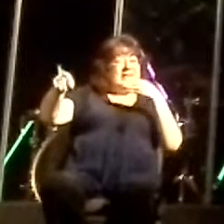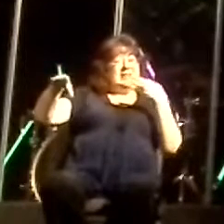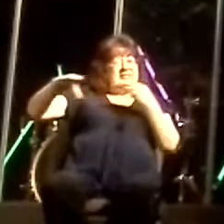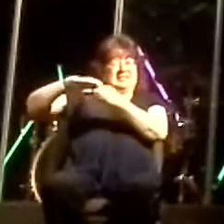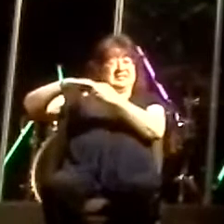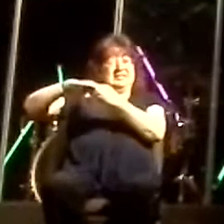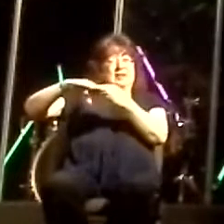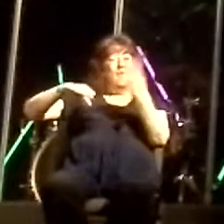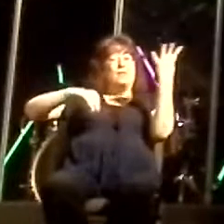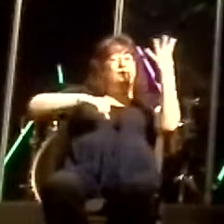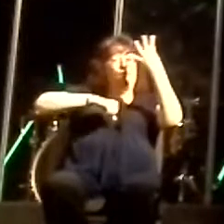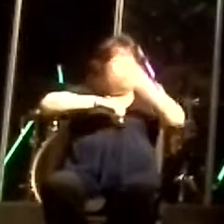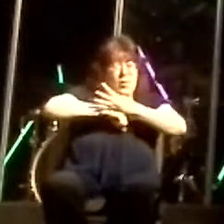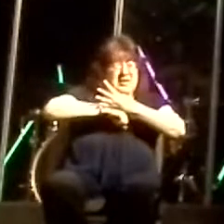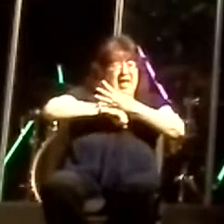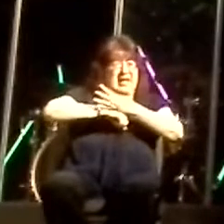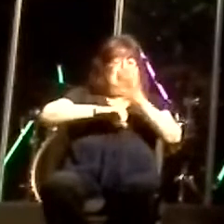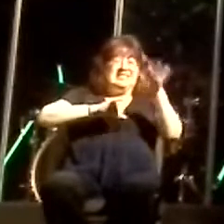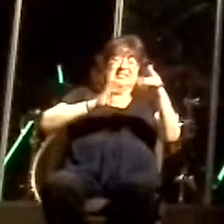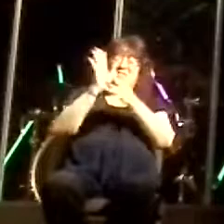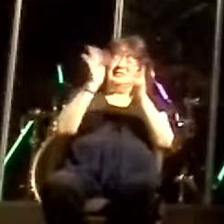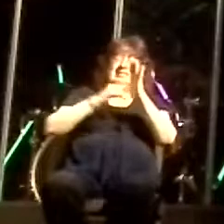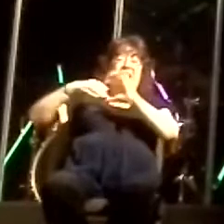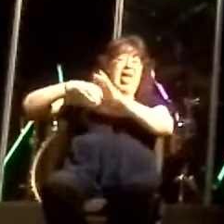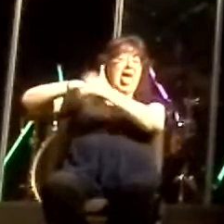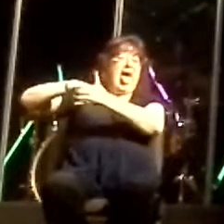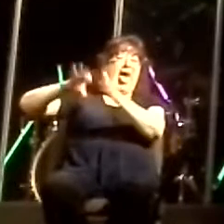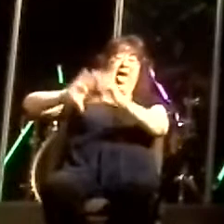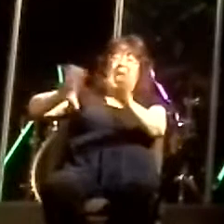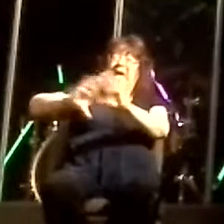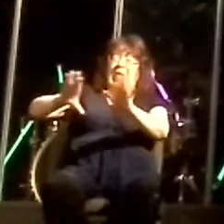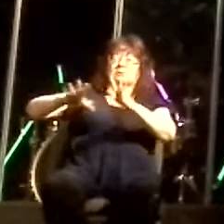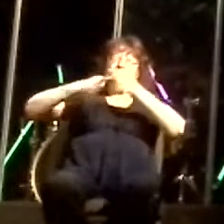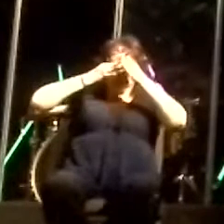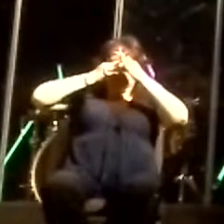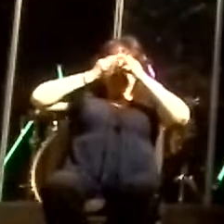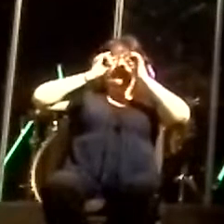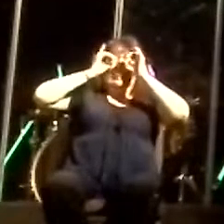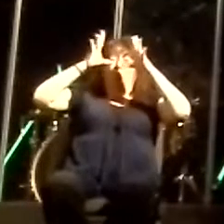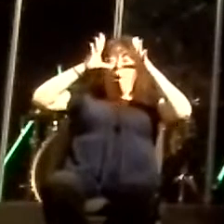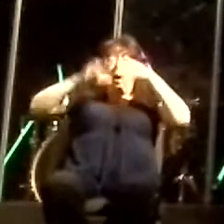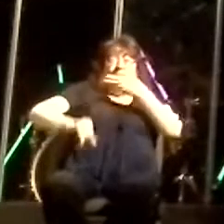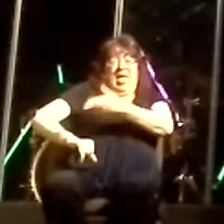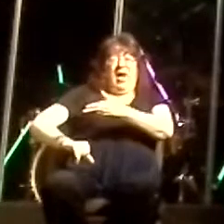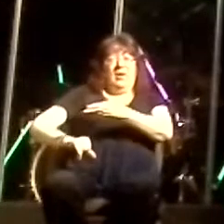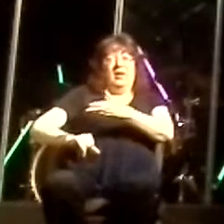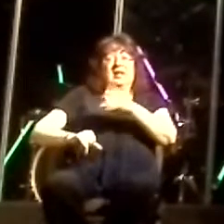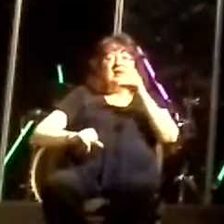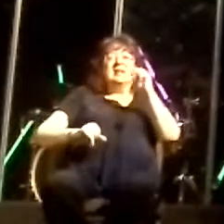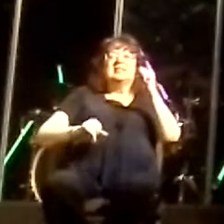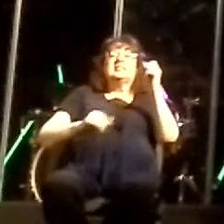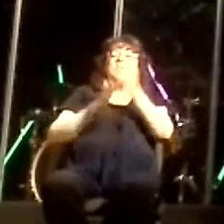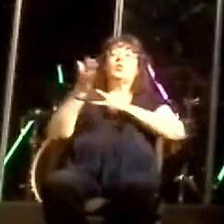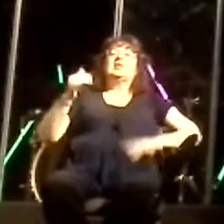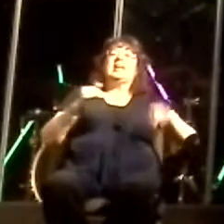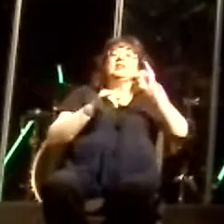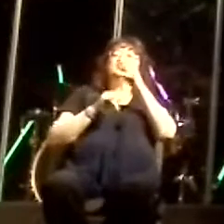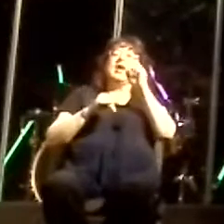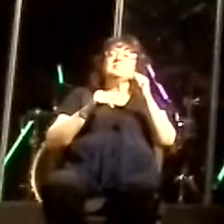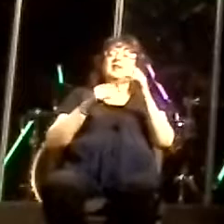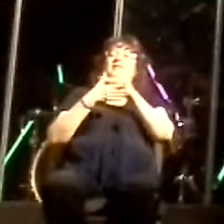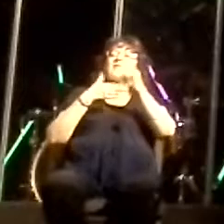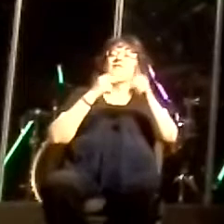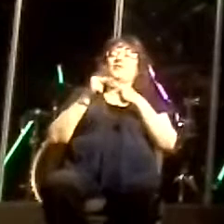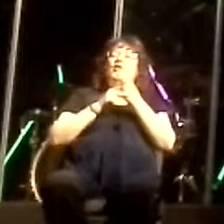been in the grave for 4 days. Jesus, don't roll away the stone. It's going to stinketh in there. Those of you who need the King James this morning because